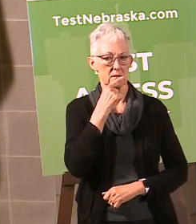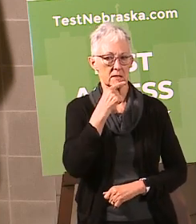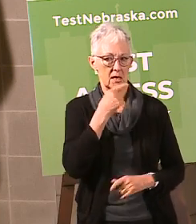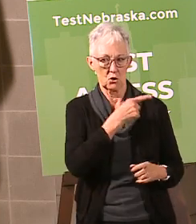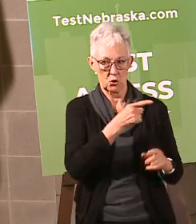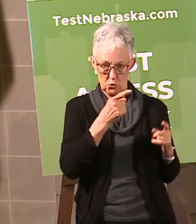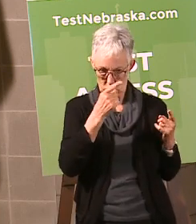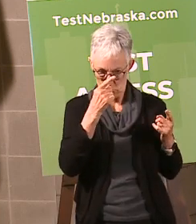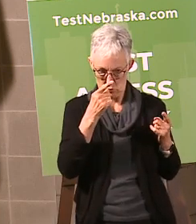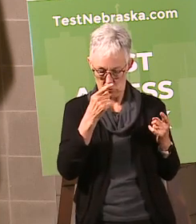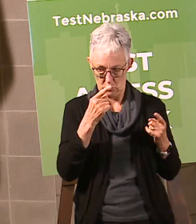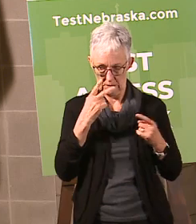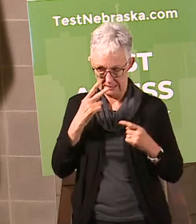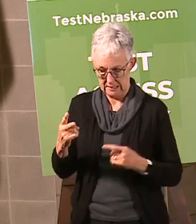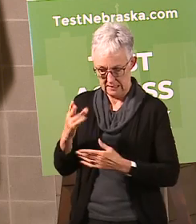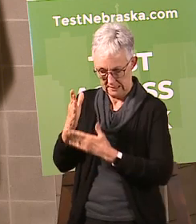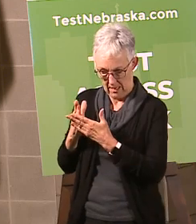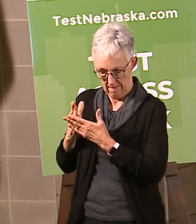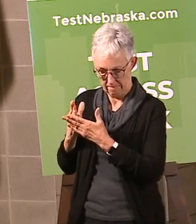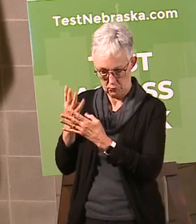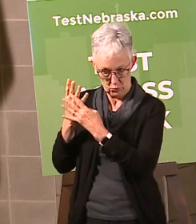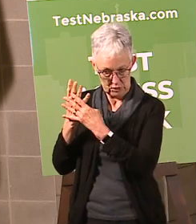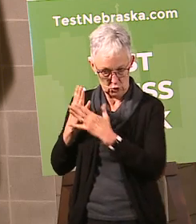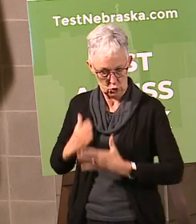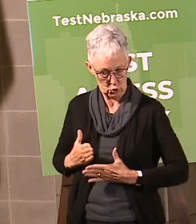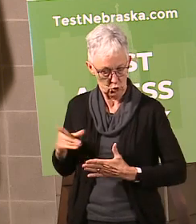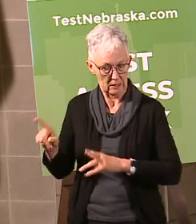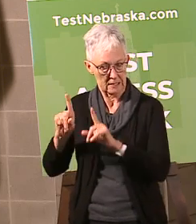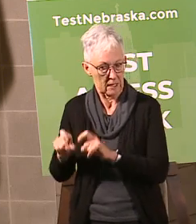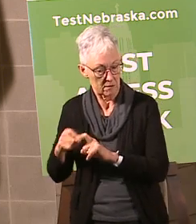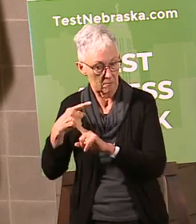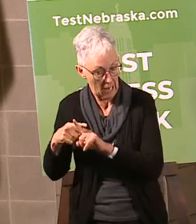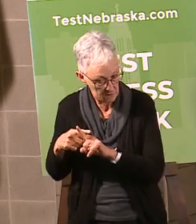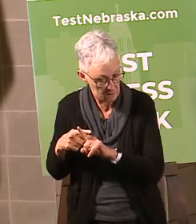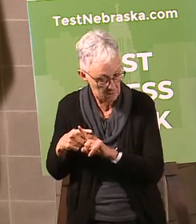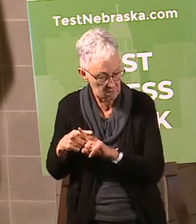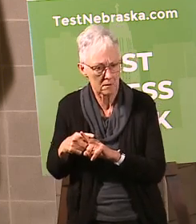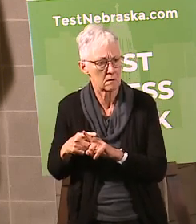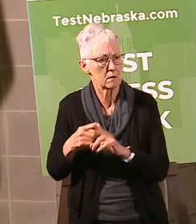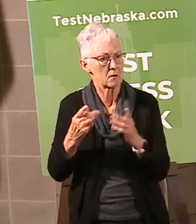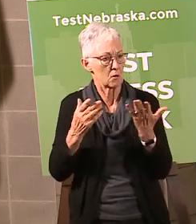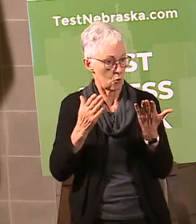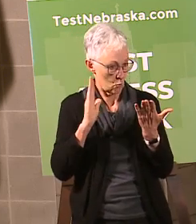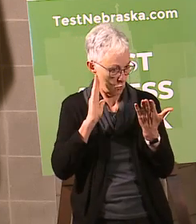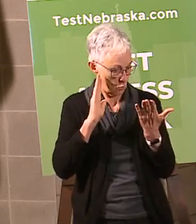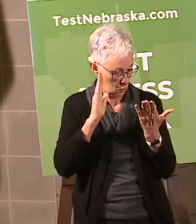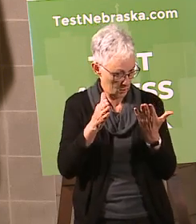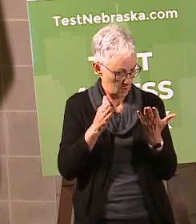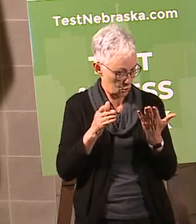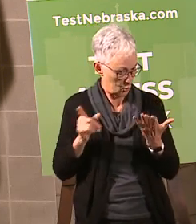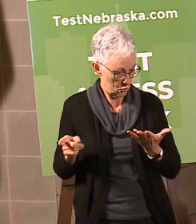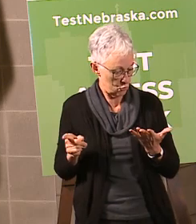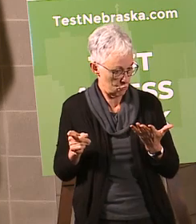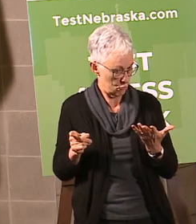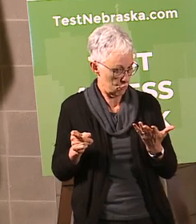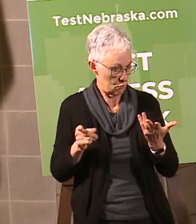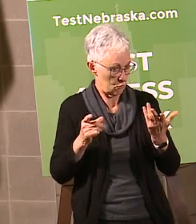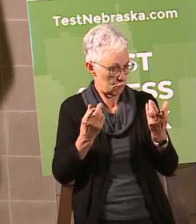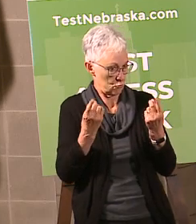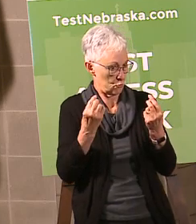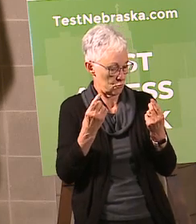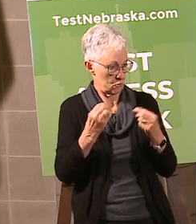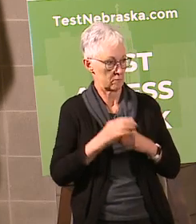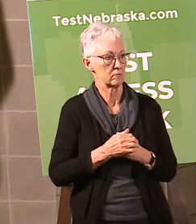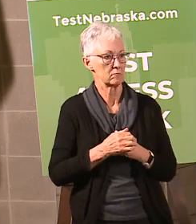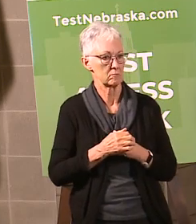and releasing nonviolent inmates? If no, why not? And Omaha, okay, so we'll get to those first of all. So again, just kind of the response already covered. The inmates